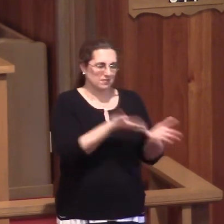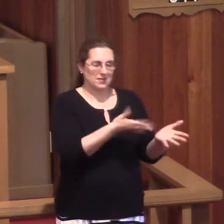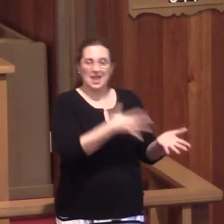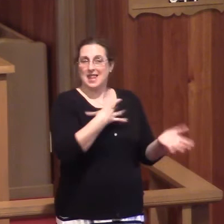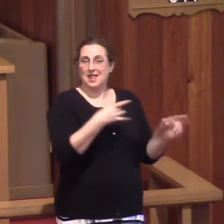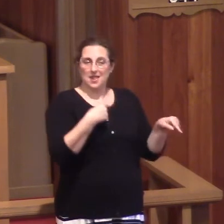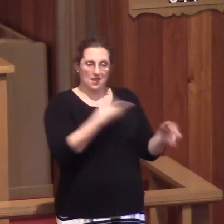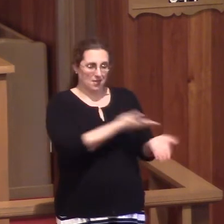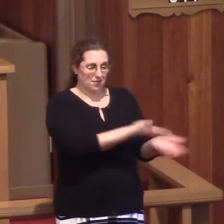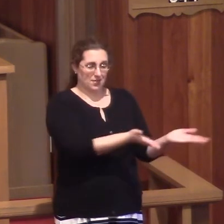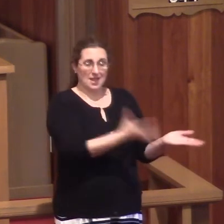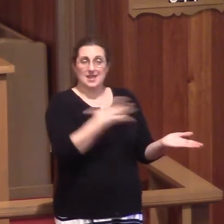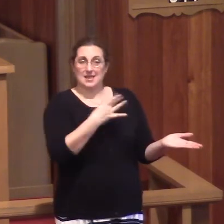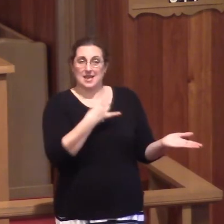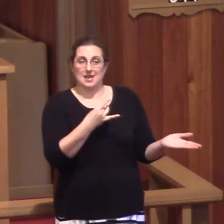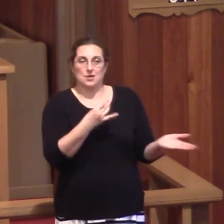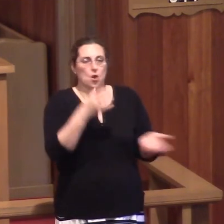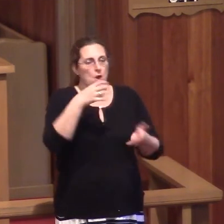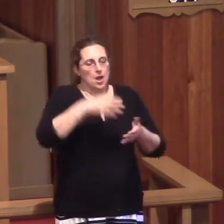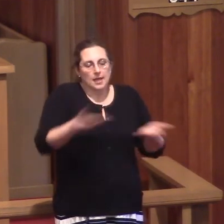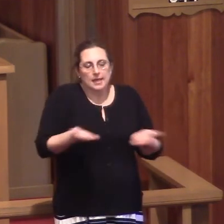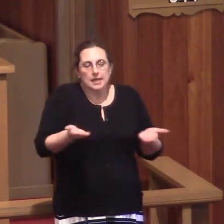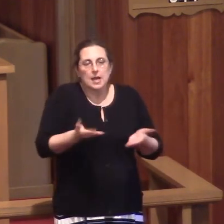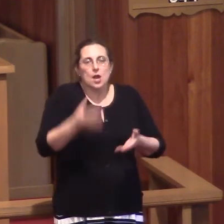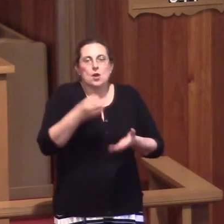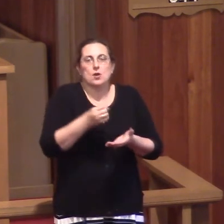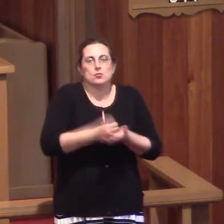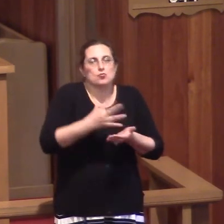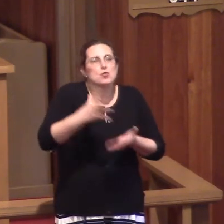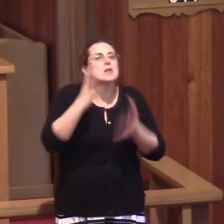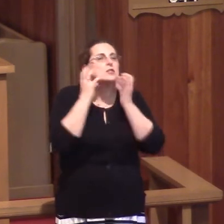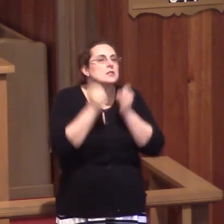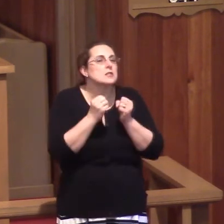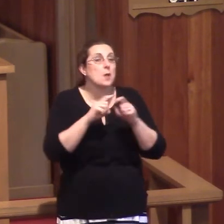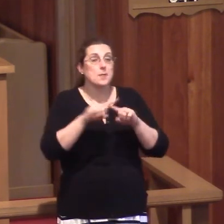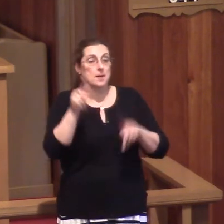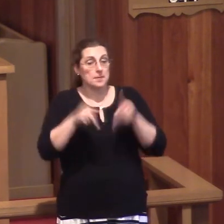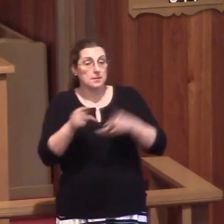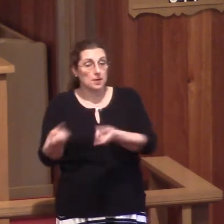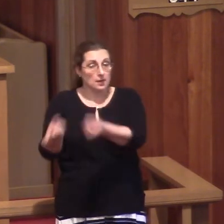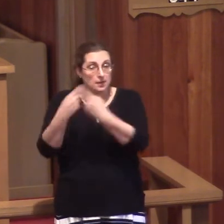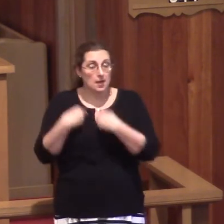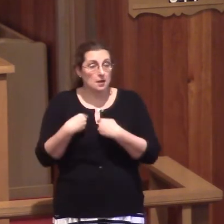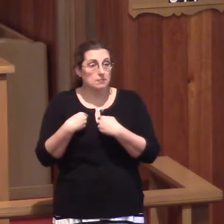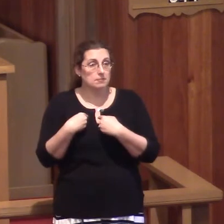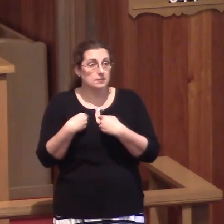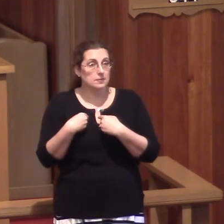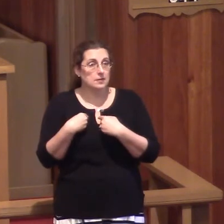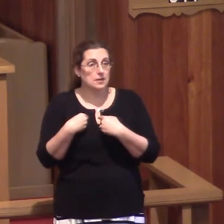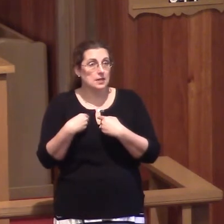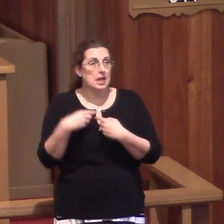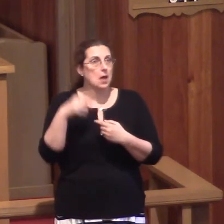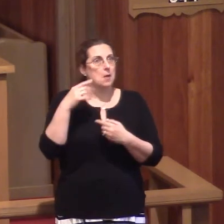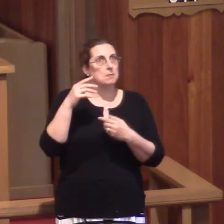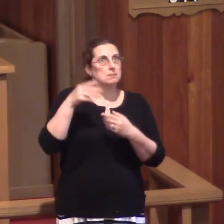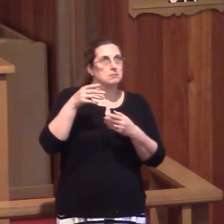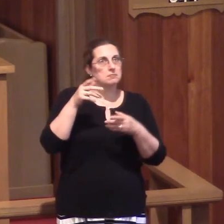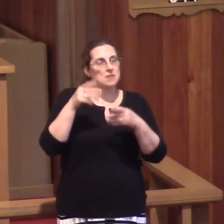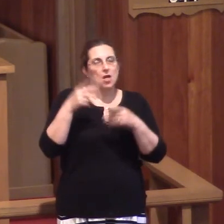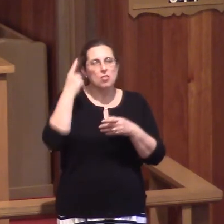And accolades. But those who are Attending Are those Who are considered Undesirable.